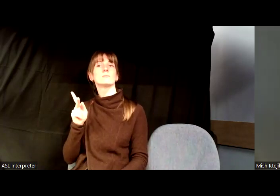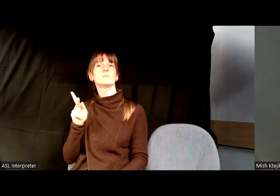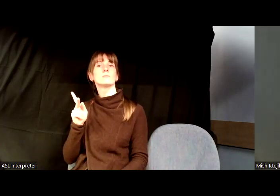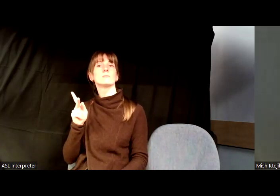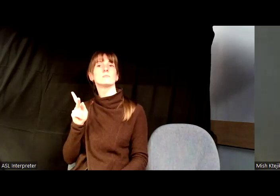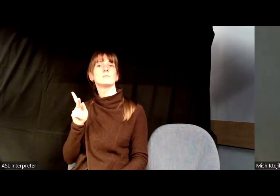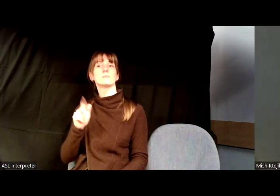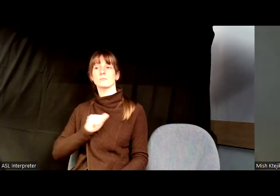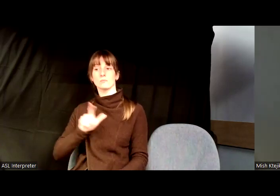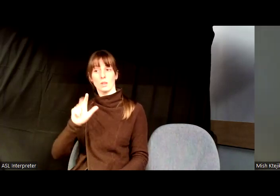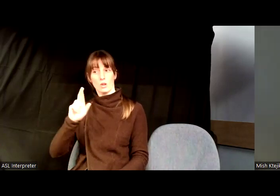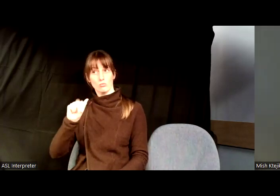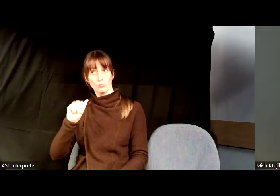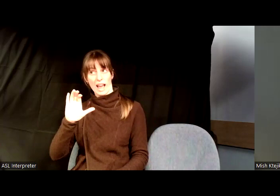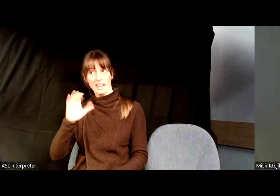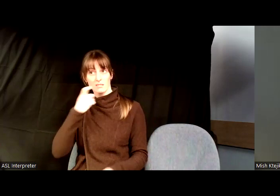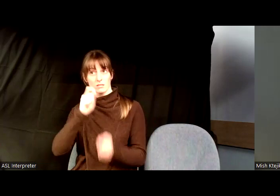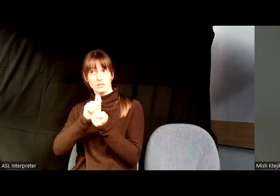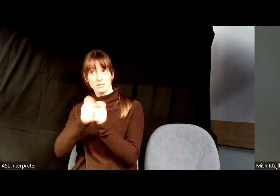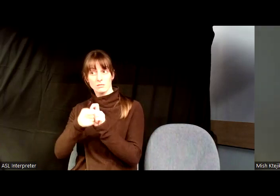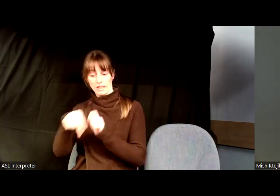This was Audrey, did RAC modify those?